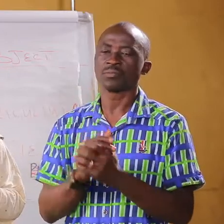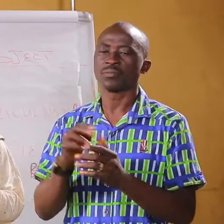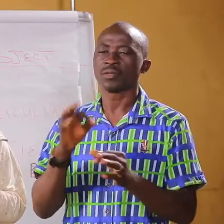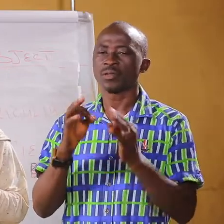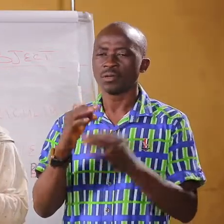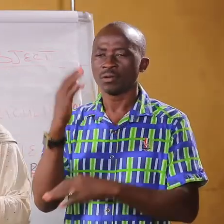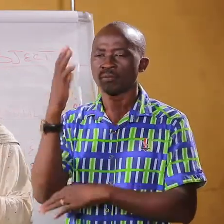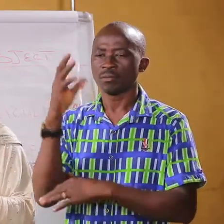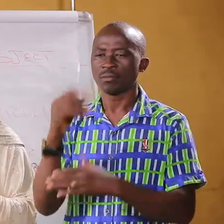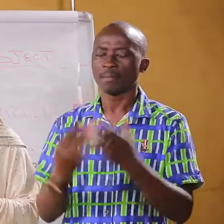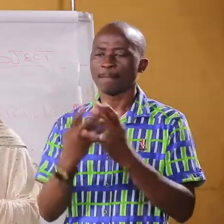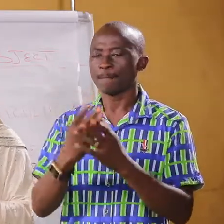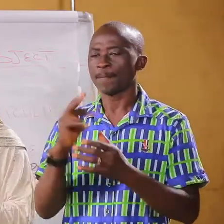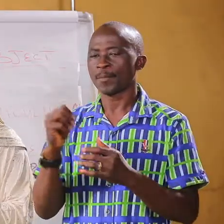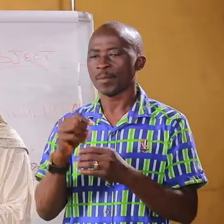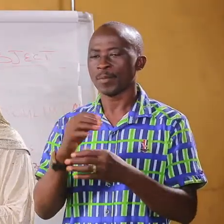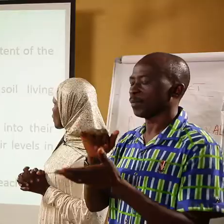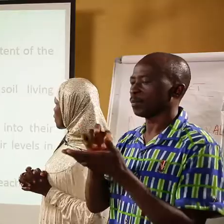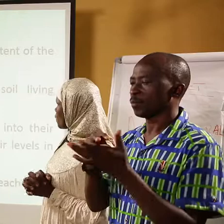free of from the wheat.